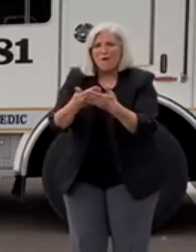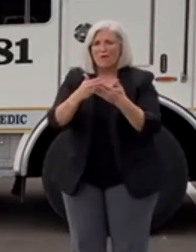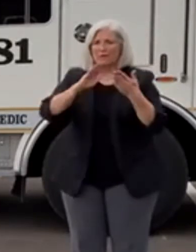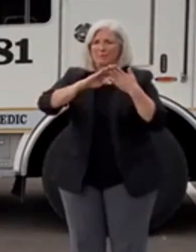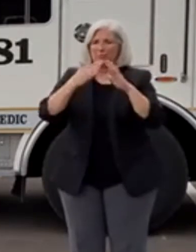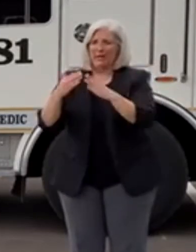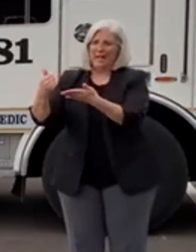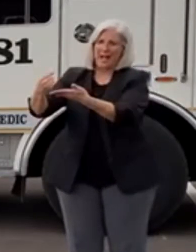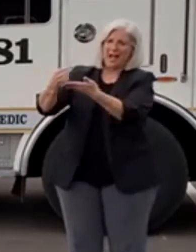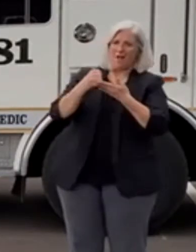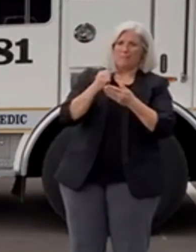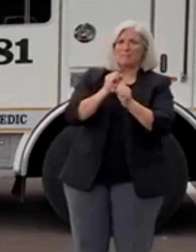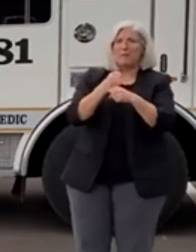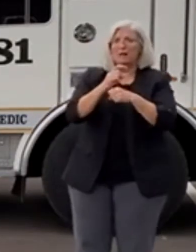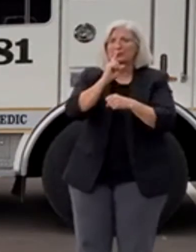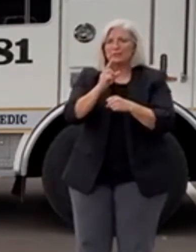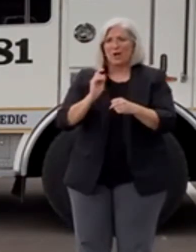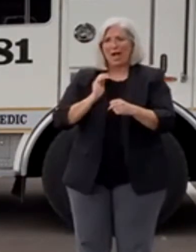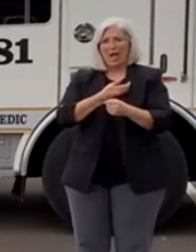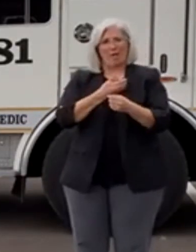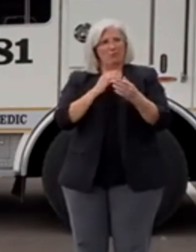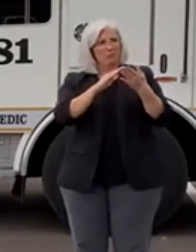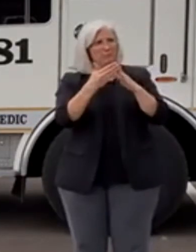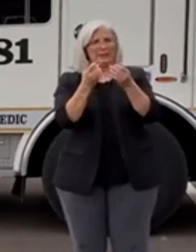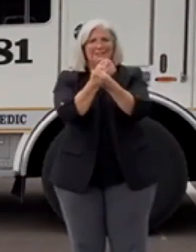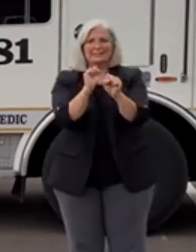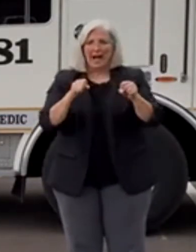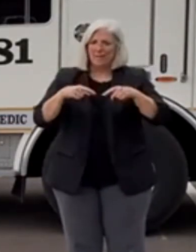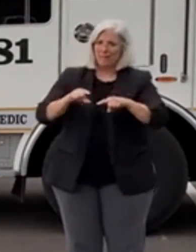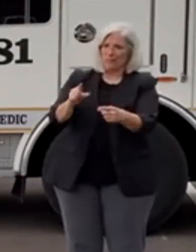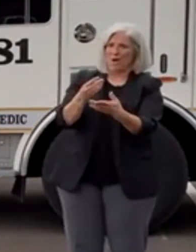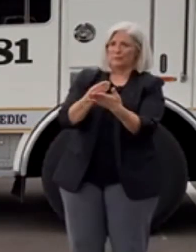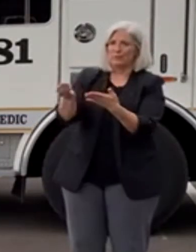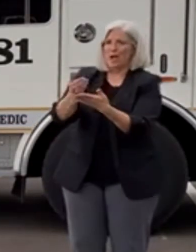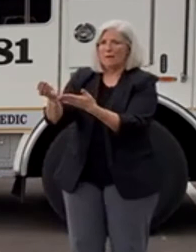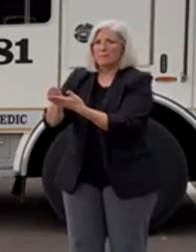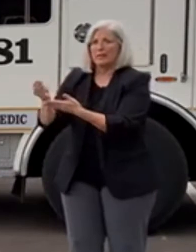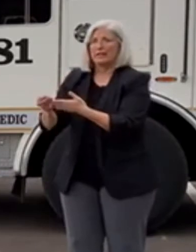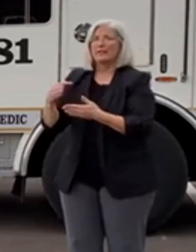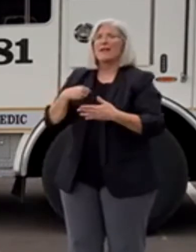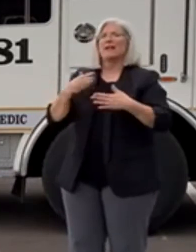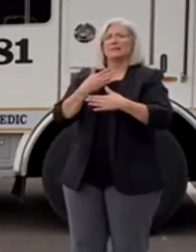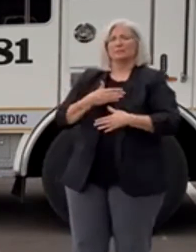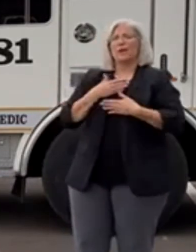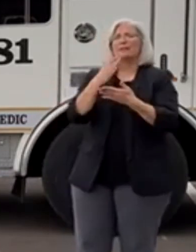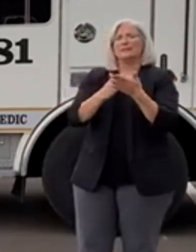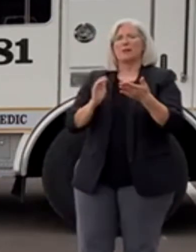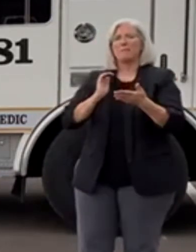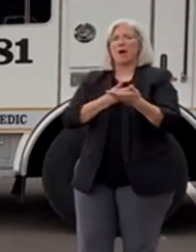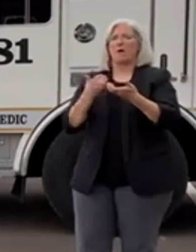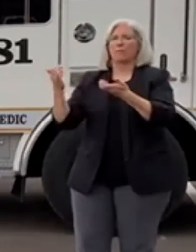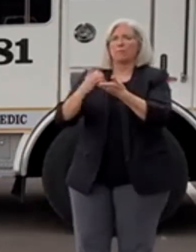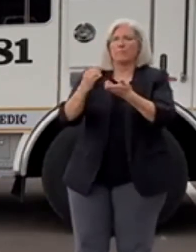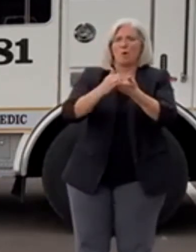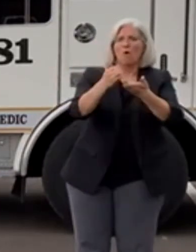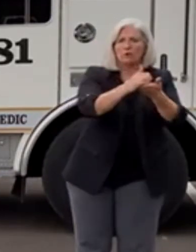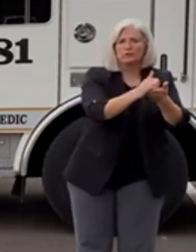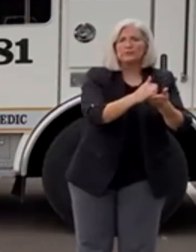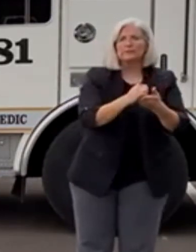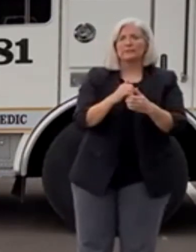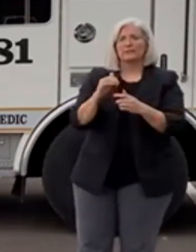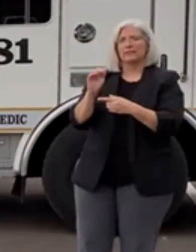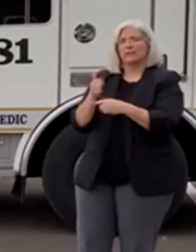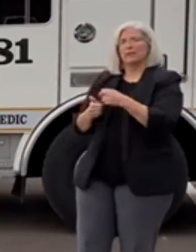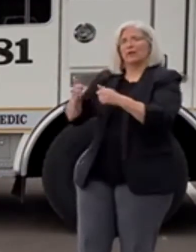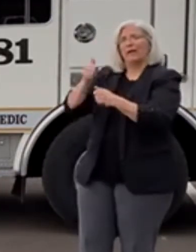safe shopping season. And I want to appreciate some of our partners, such as Chief Bowden, who is here